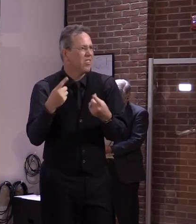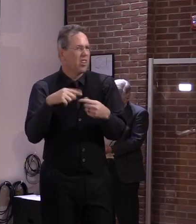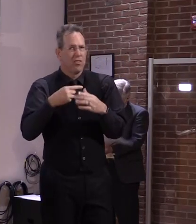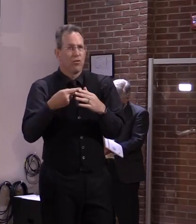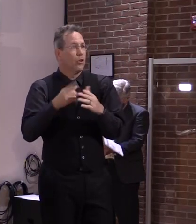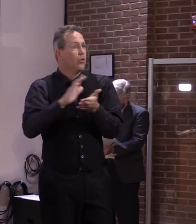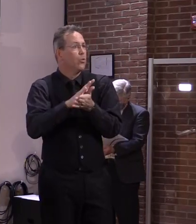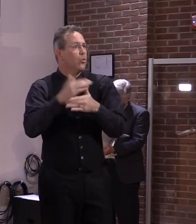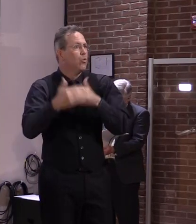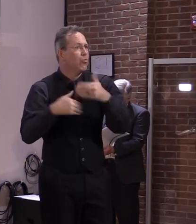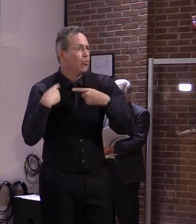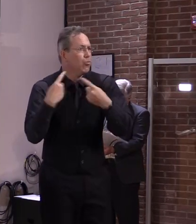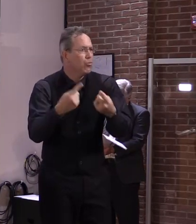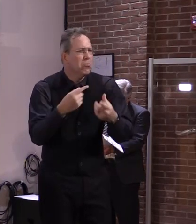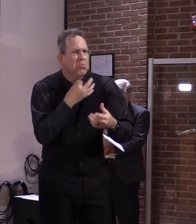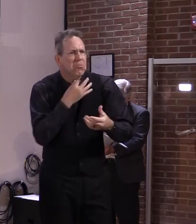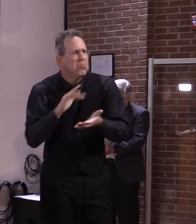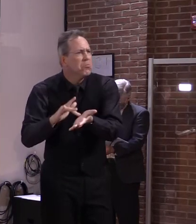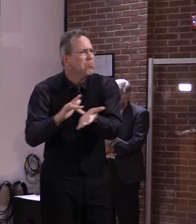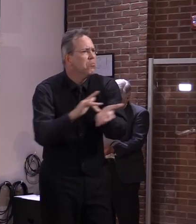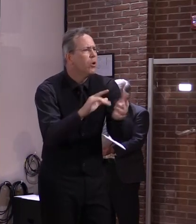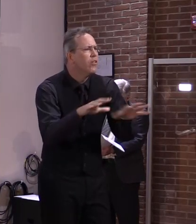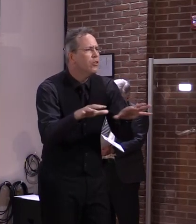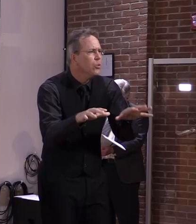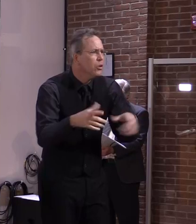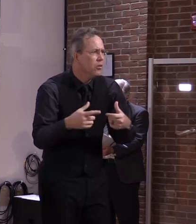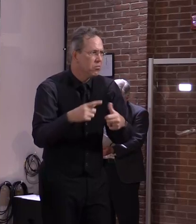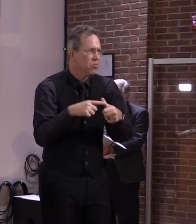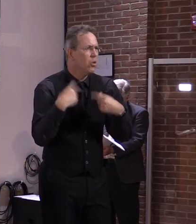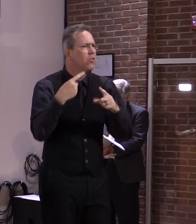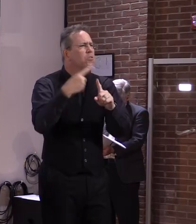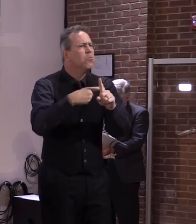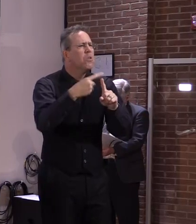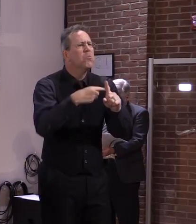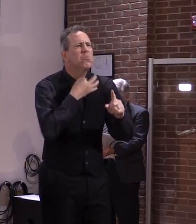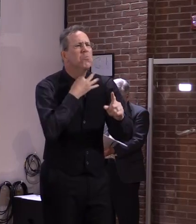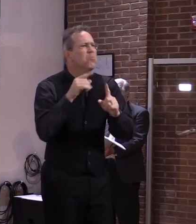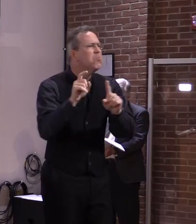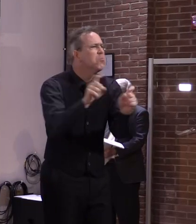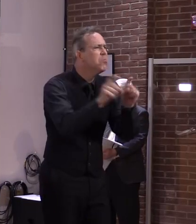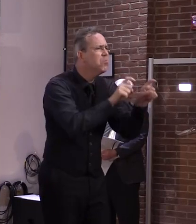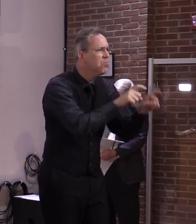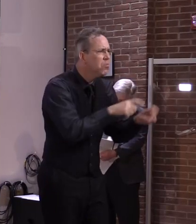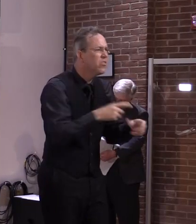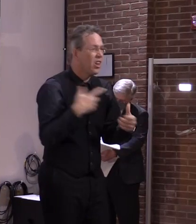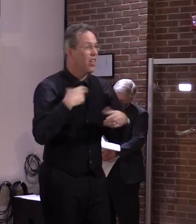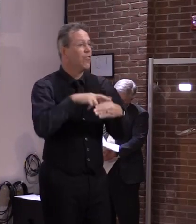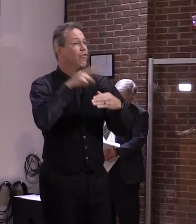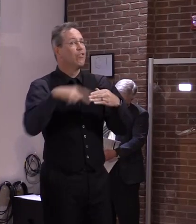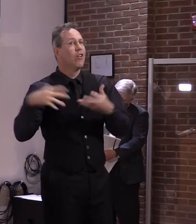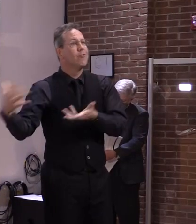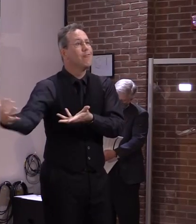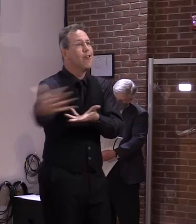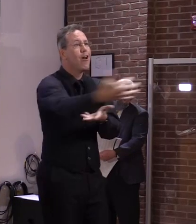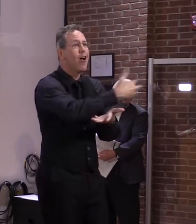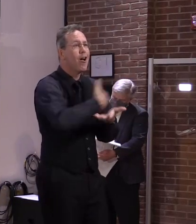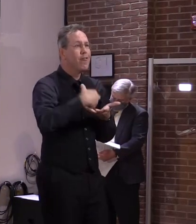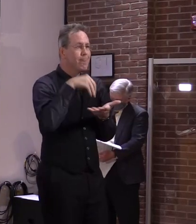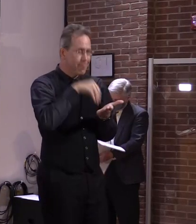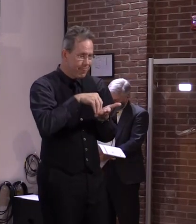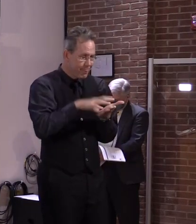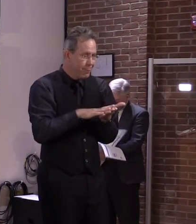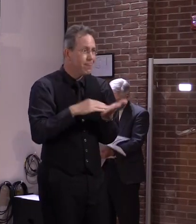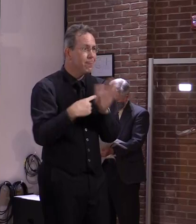at the end of each month. I thought I'd share some observations from April's survey data. Overall, in all grade